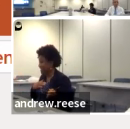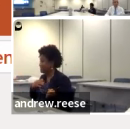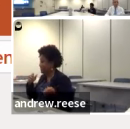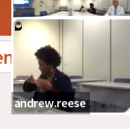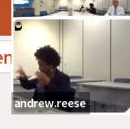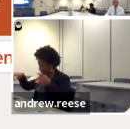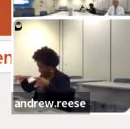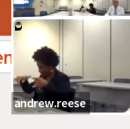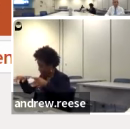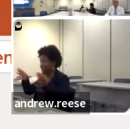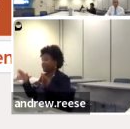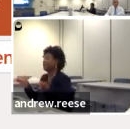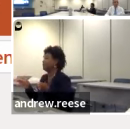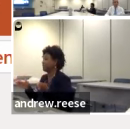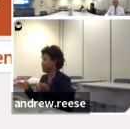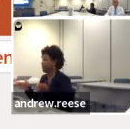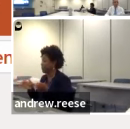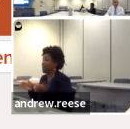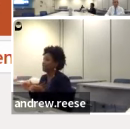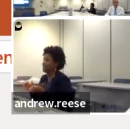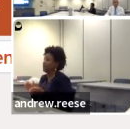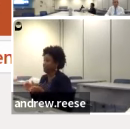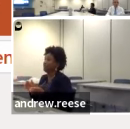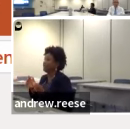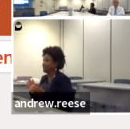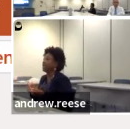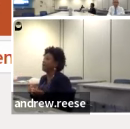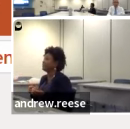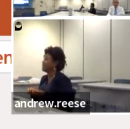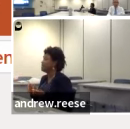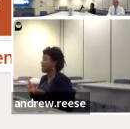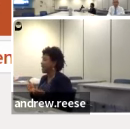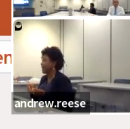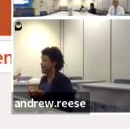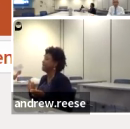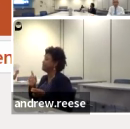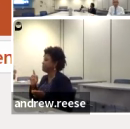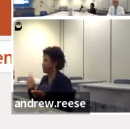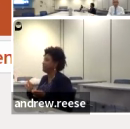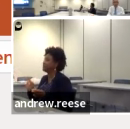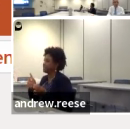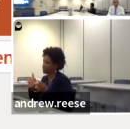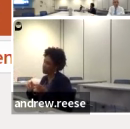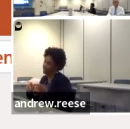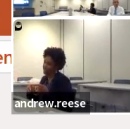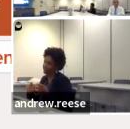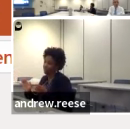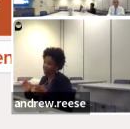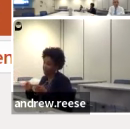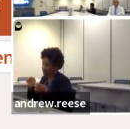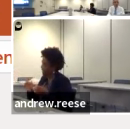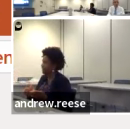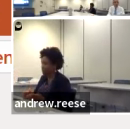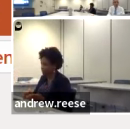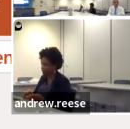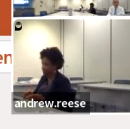not me, but people in the circle of support. And why I say not me is because I had previously supported him